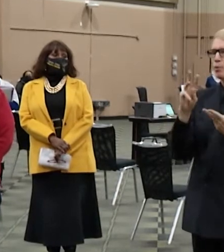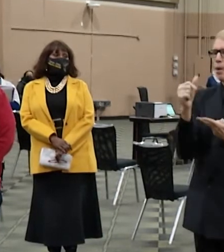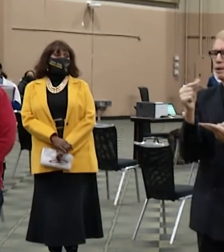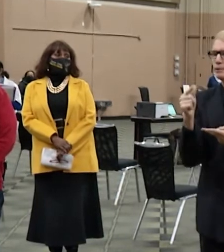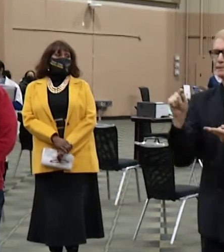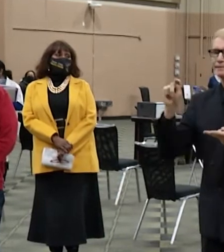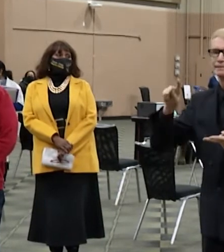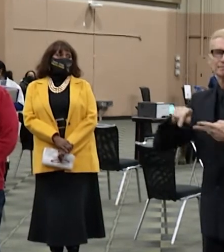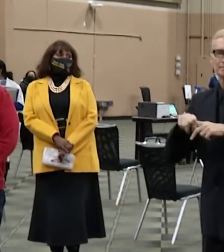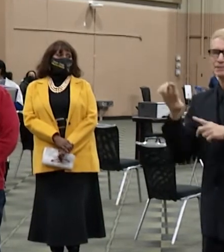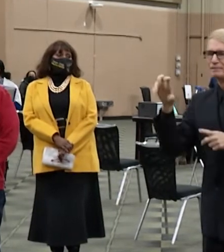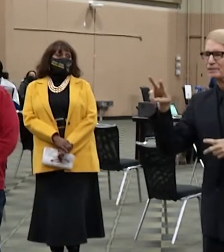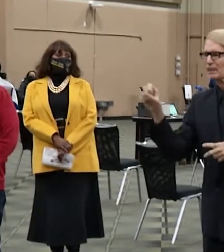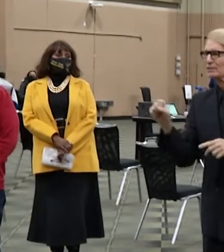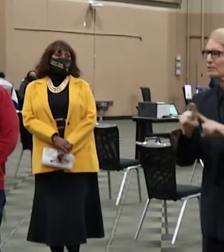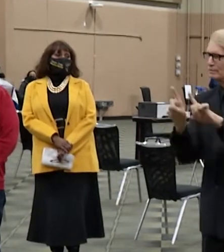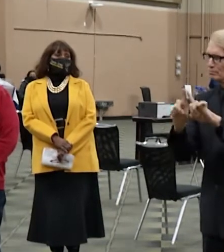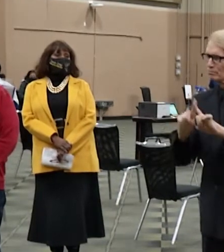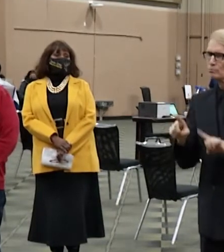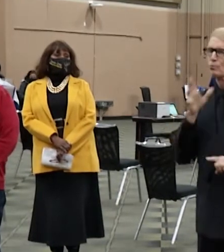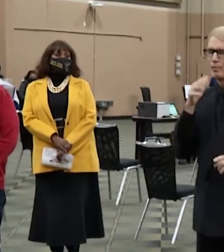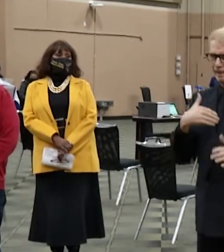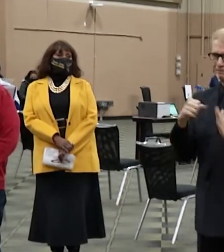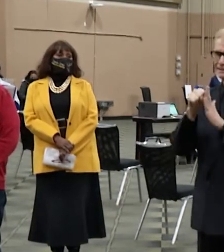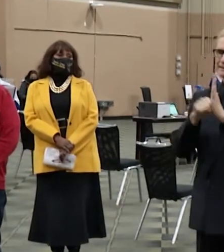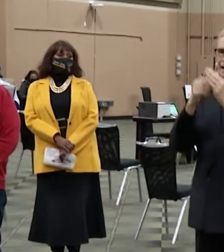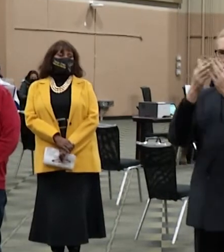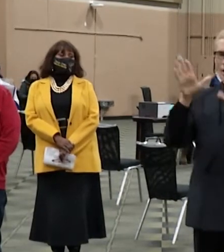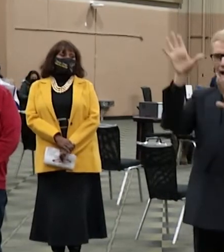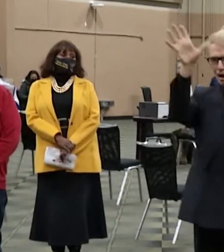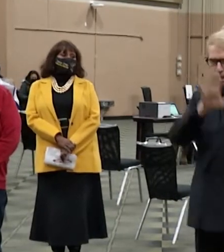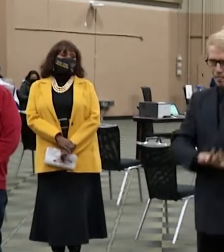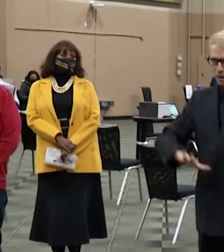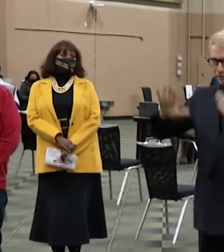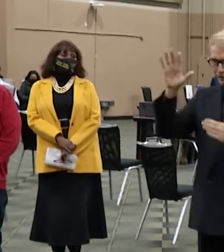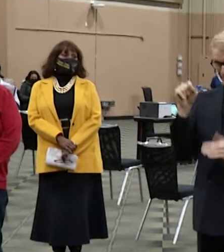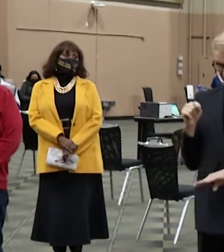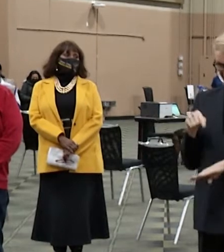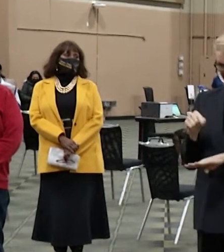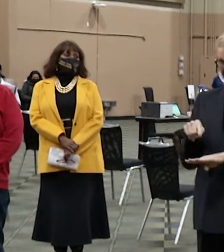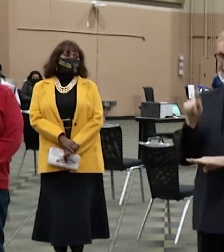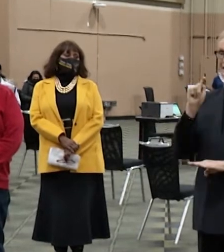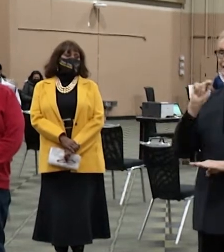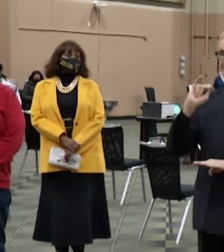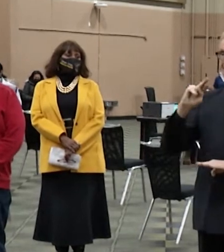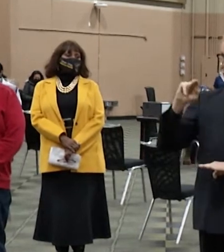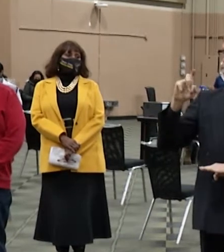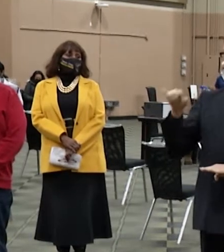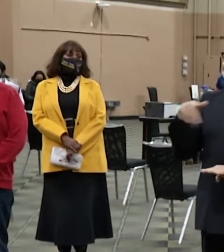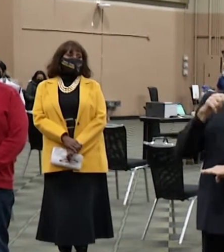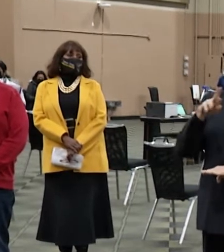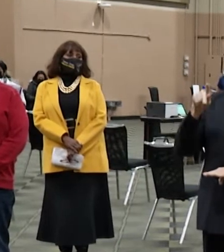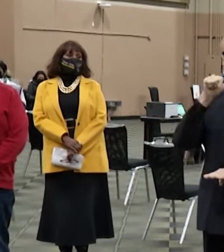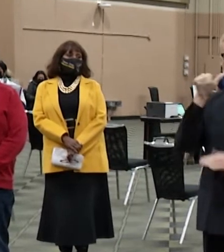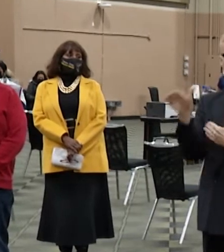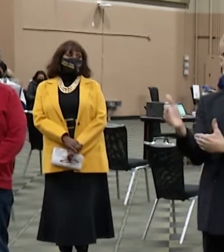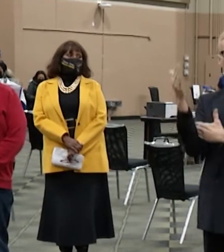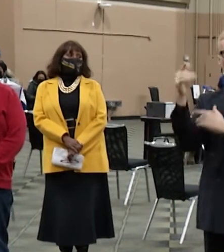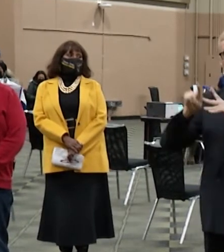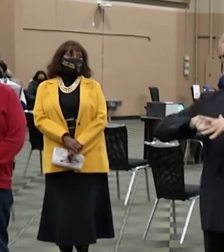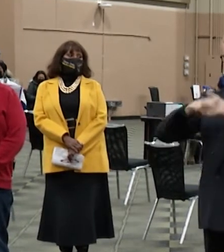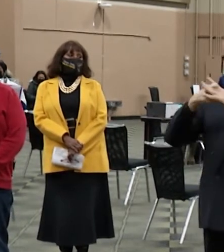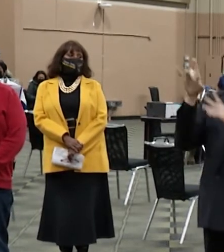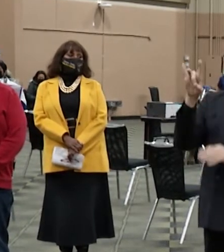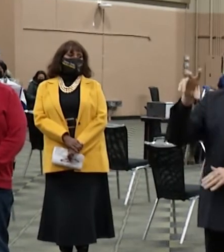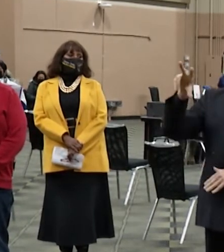Park location, which will start its appointment-only vaccinations tomorrow at 8:30 a.m., is set to